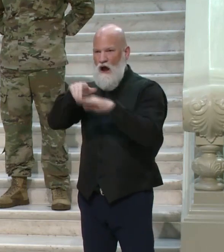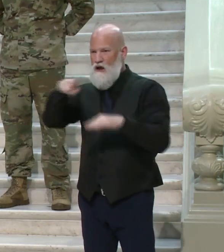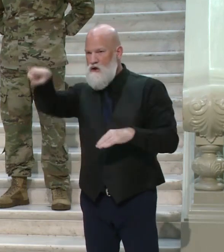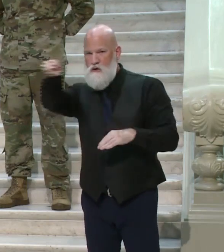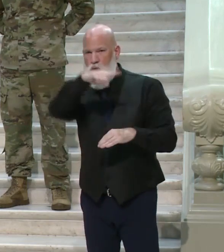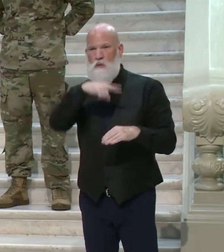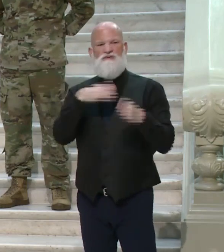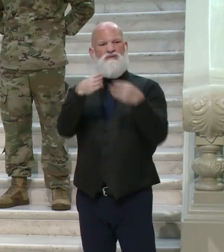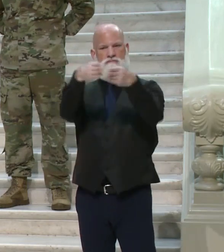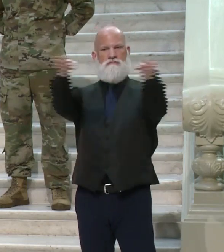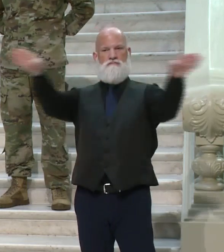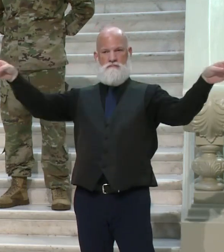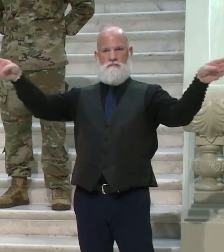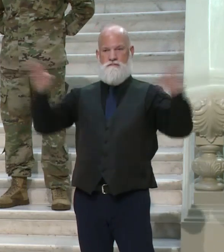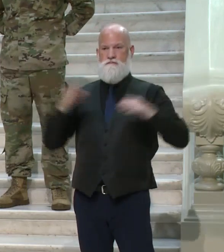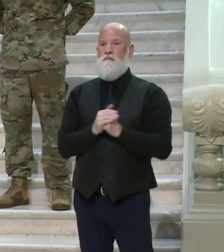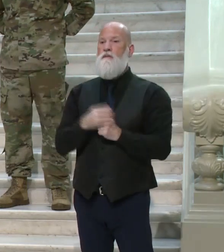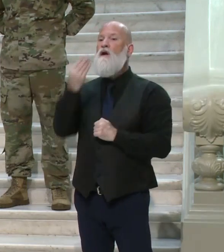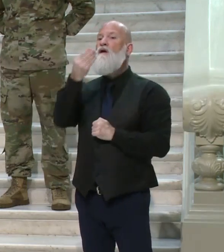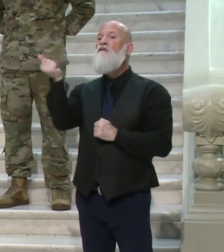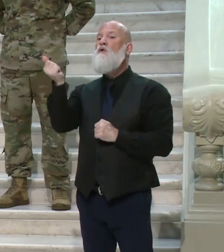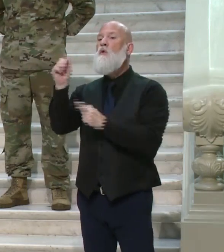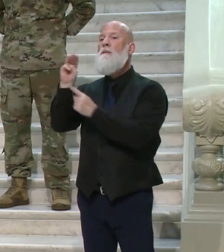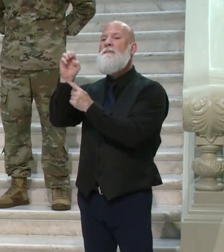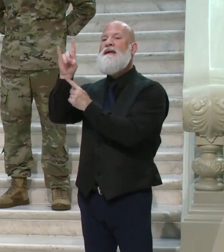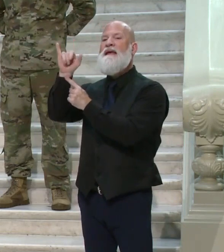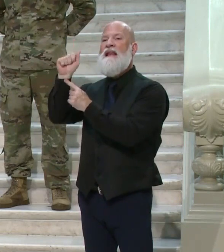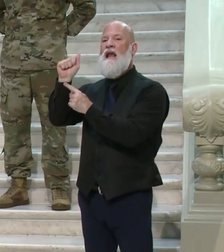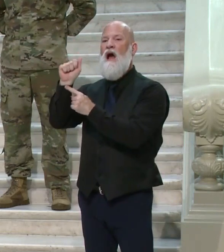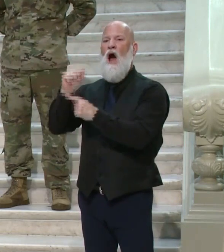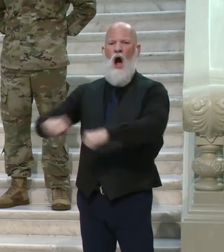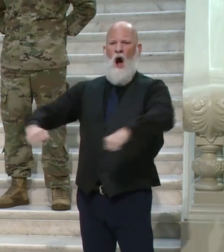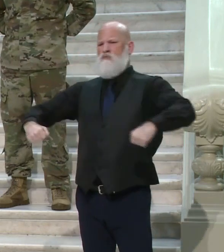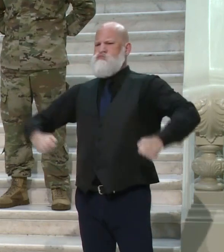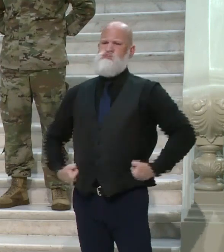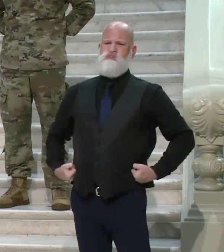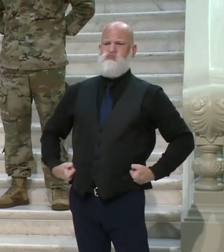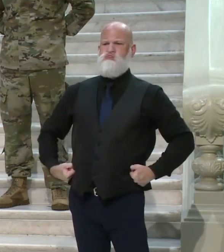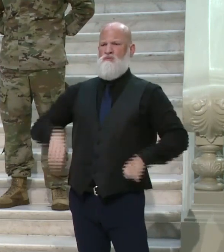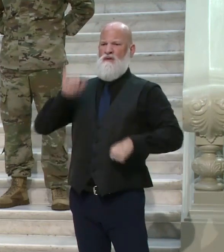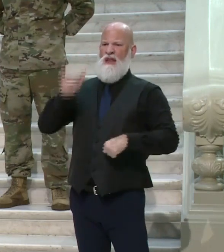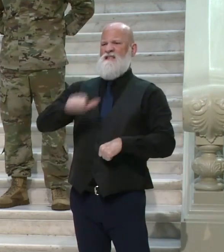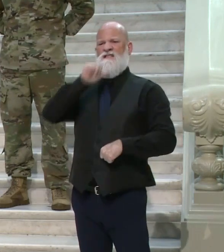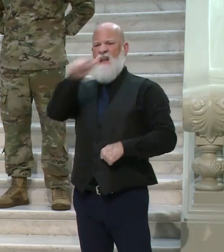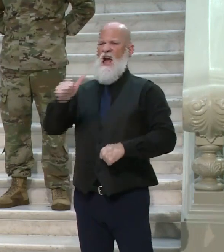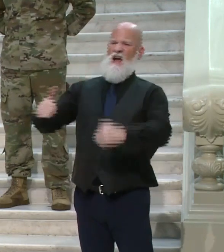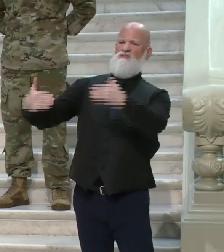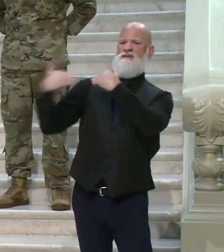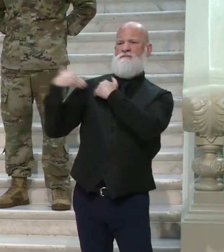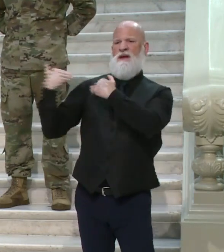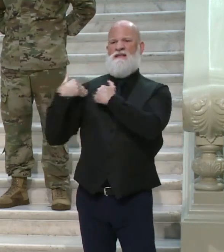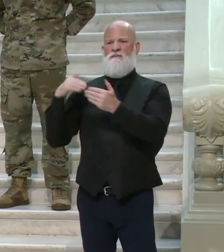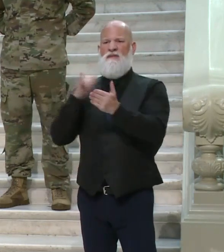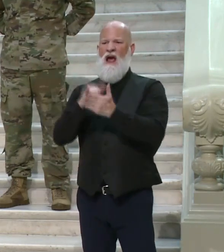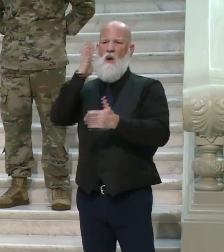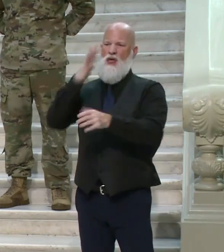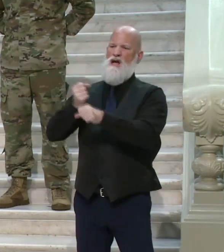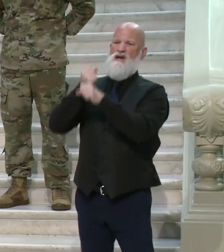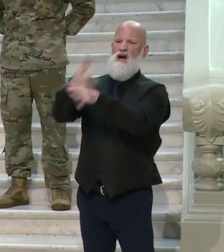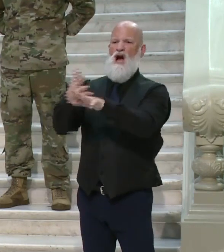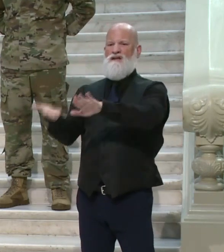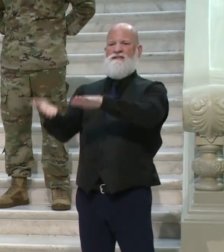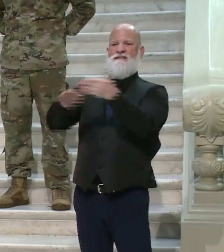were giving us a very hard time, thought it was irresponsible. They wrote how deadly it was. And then in the follow-up article after I did